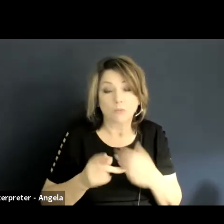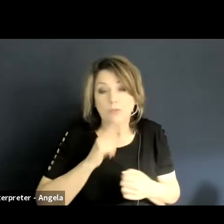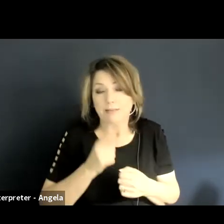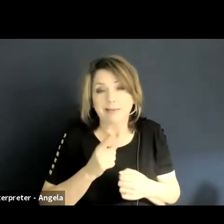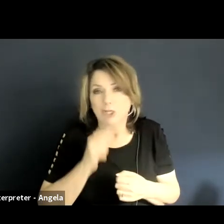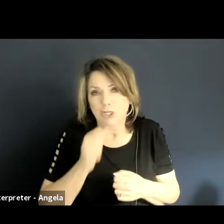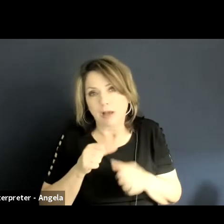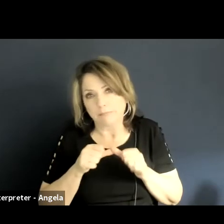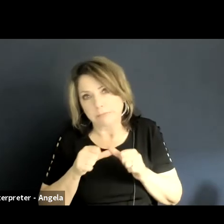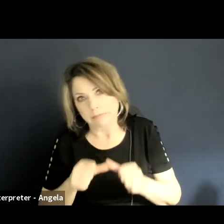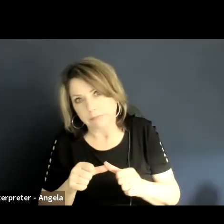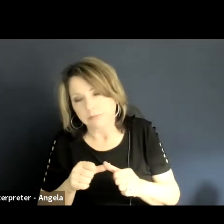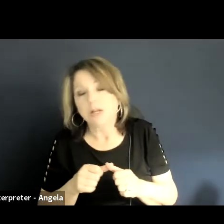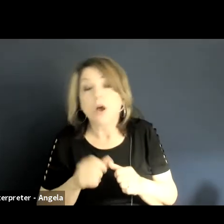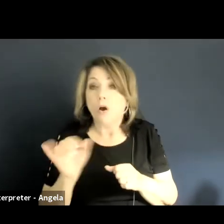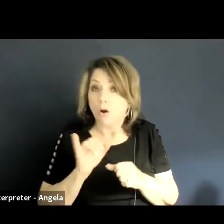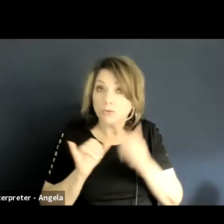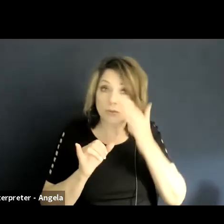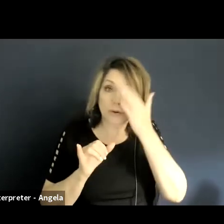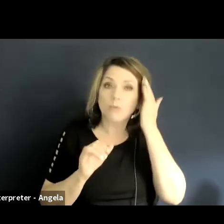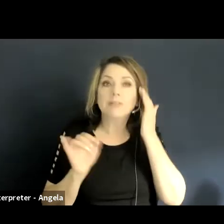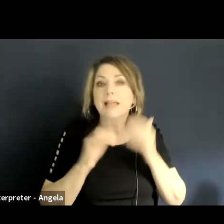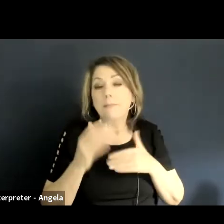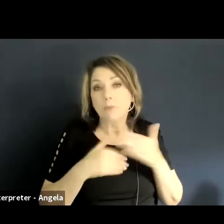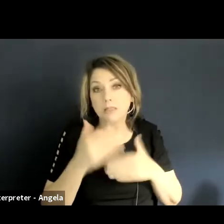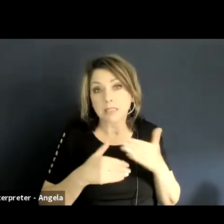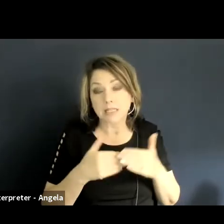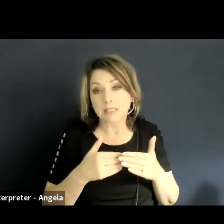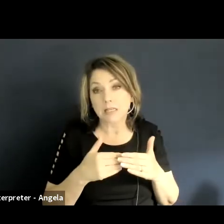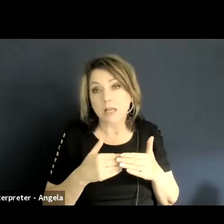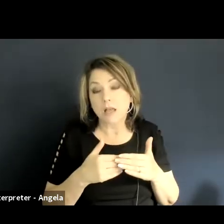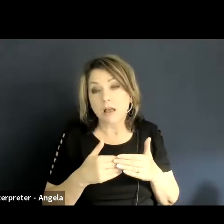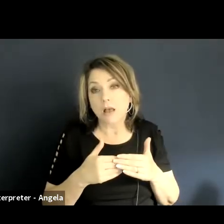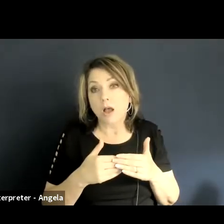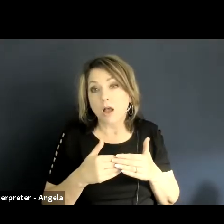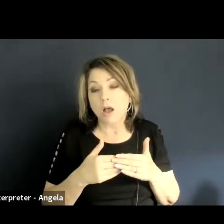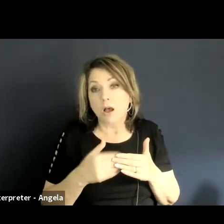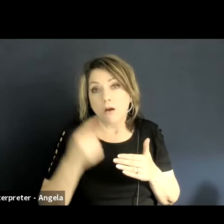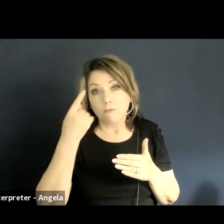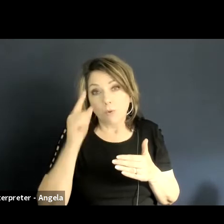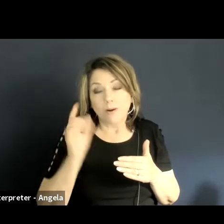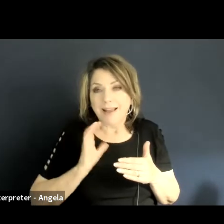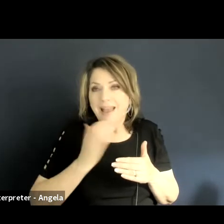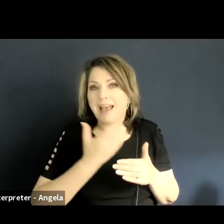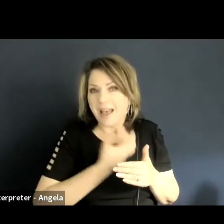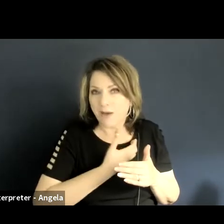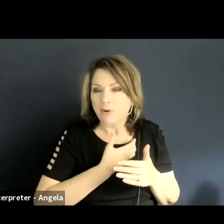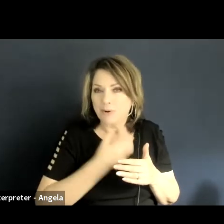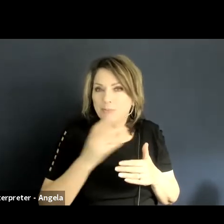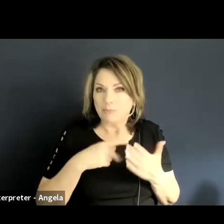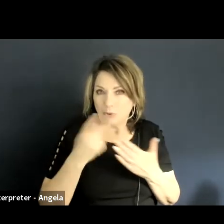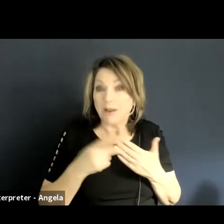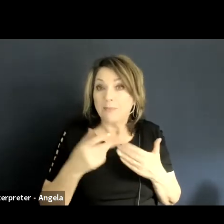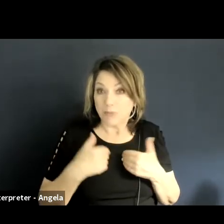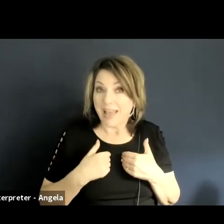sustain. We've also done this process with our existing program and have closed